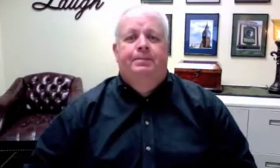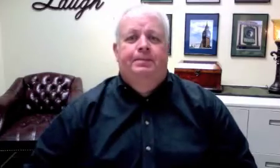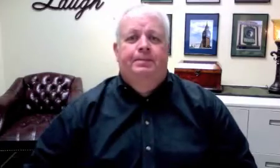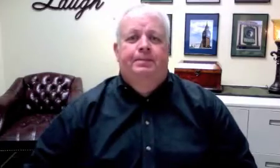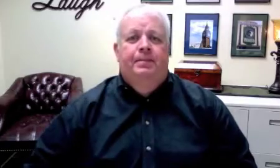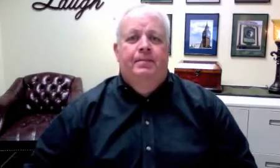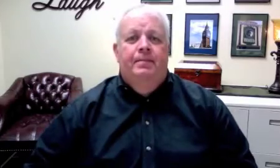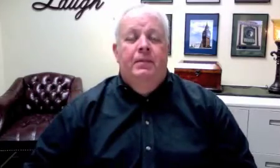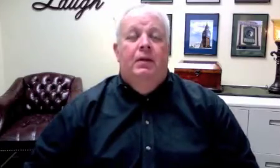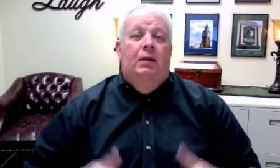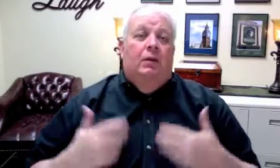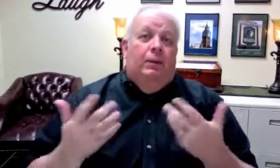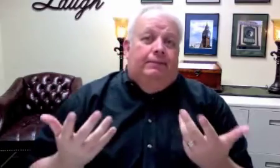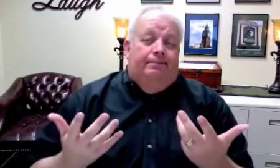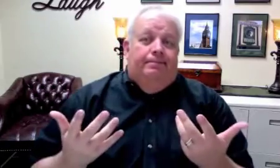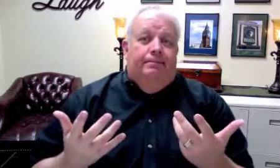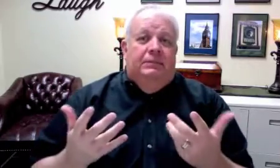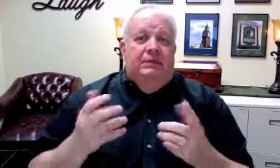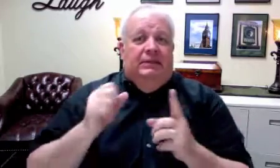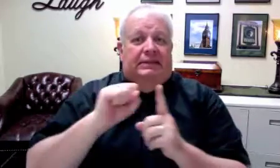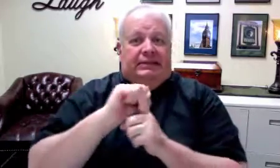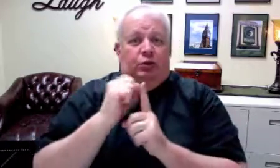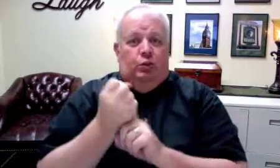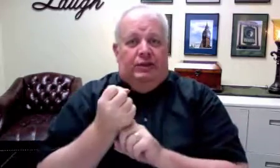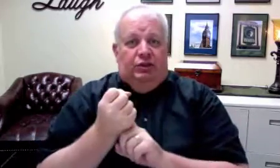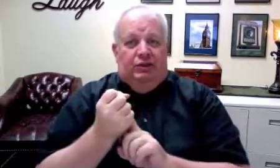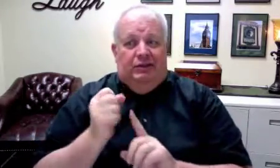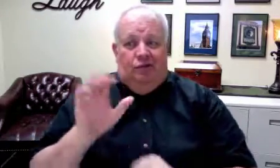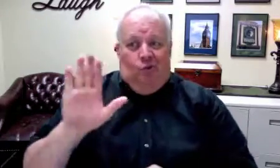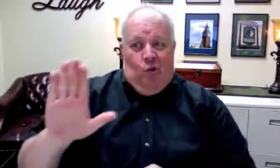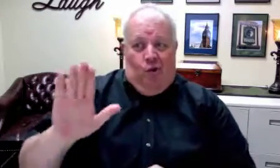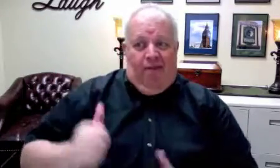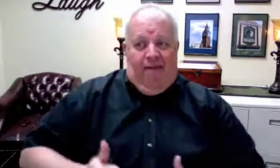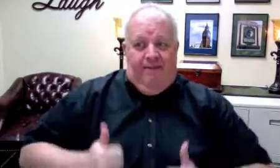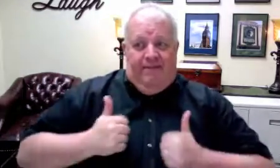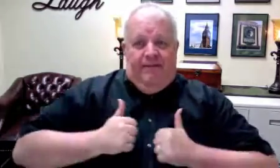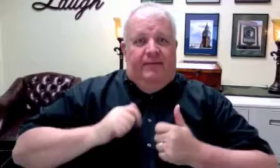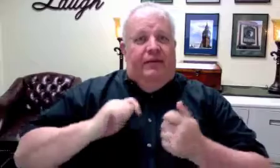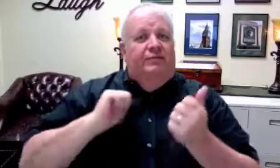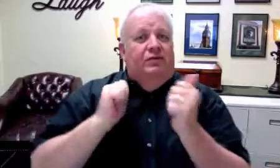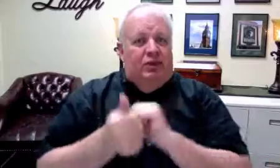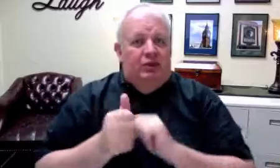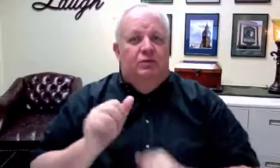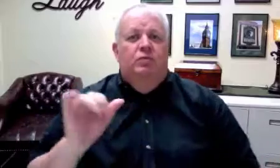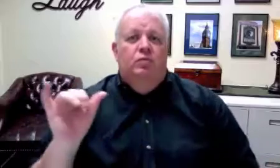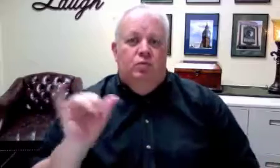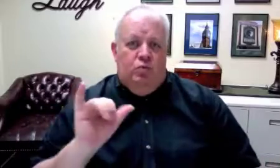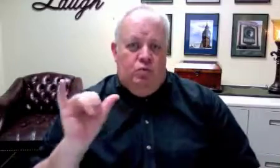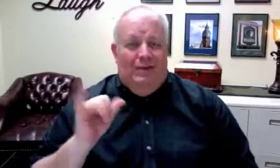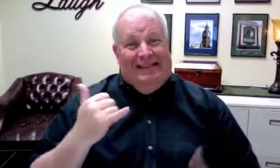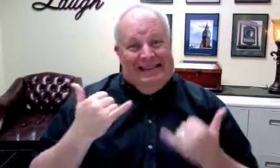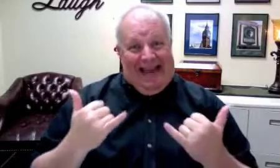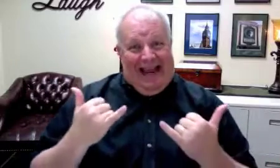Well, situations in Keri's life have changed as well. She now has 2